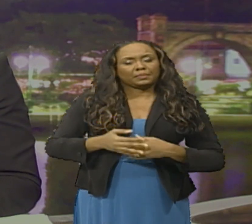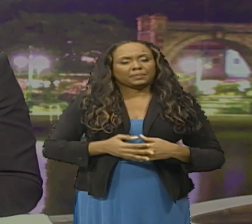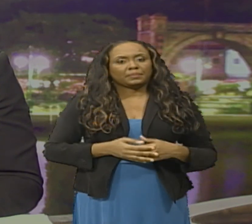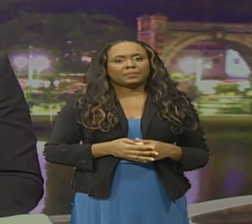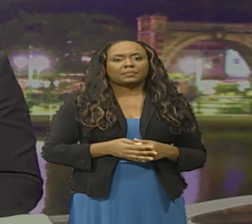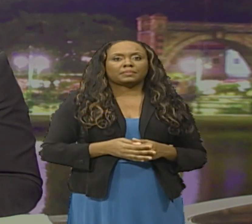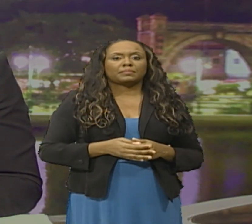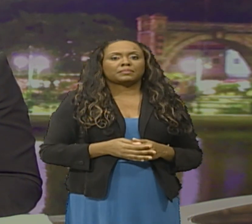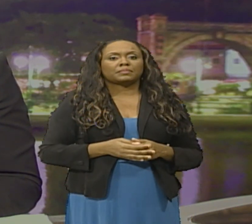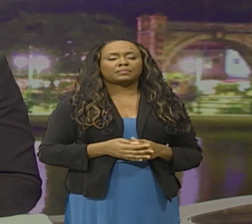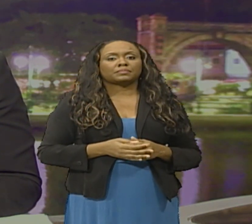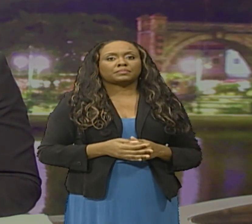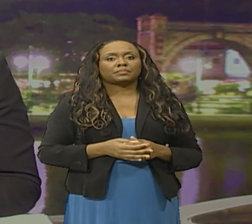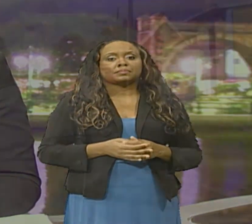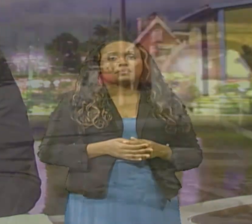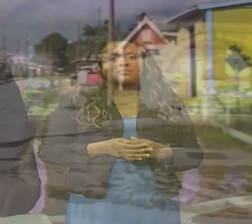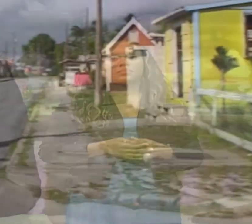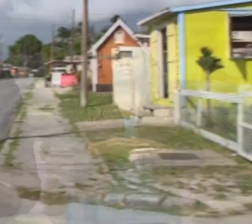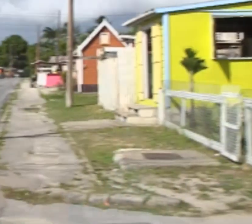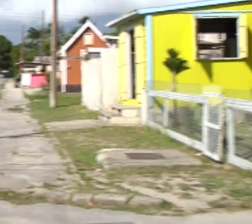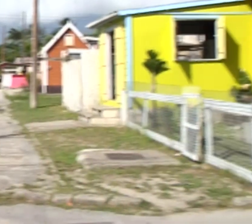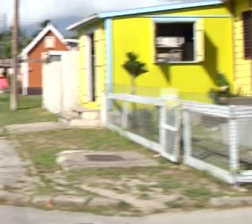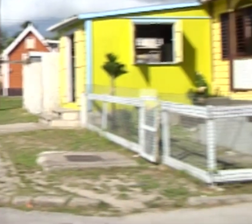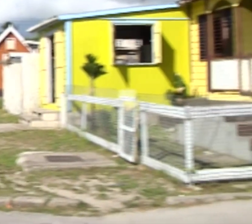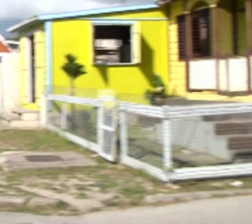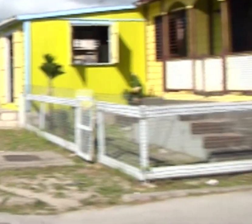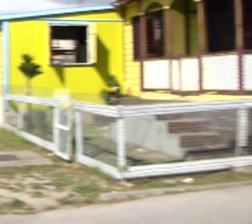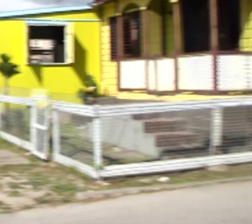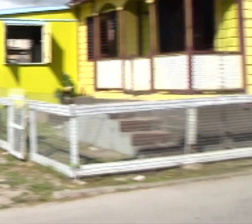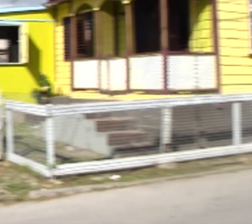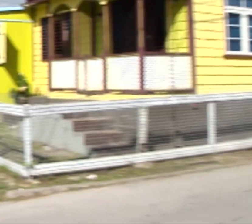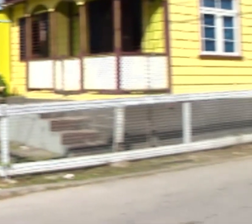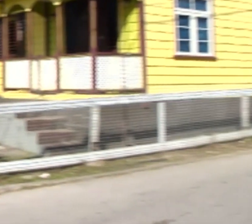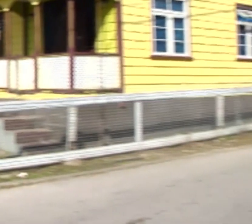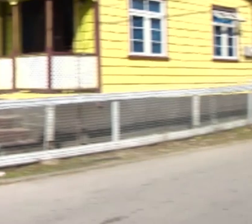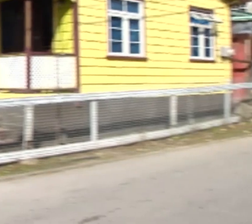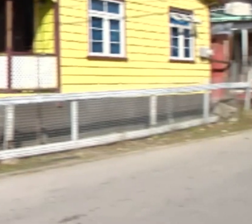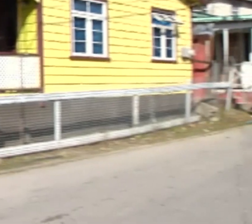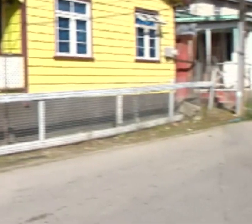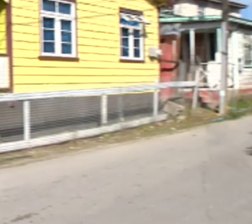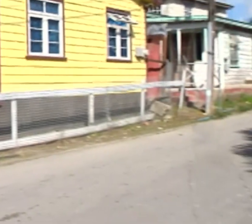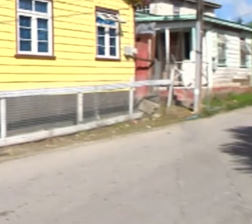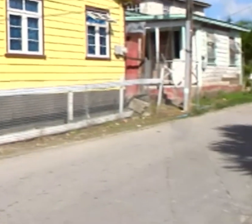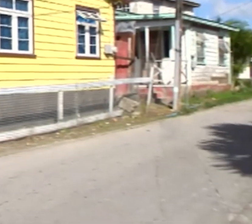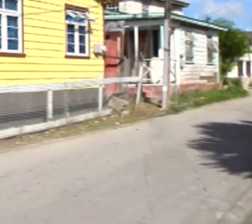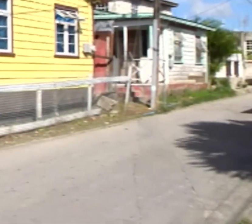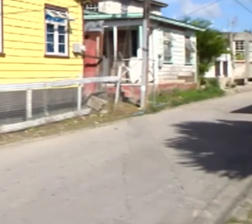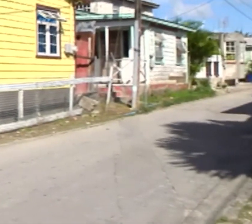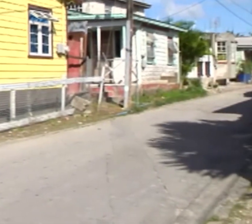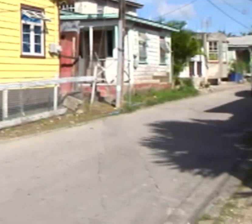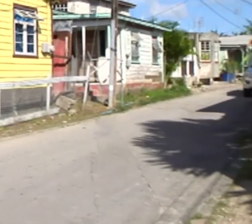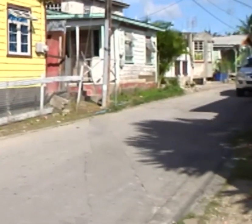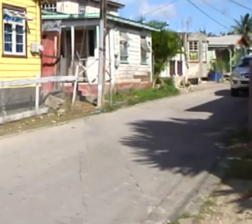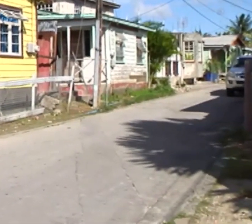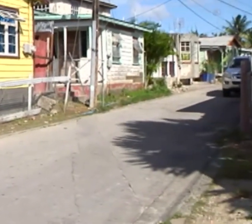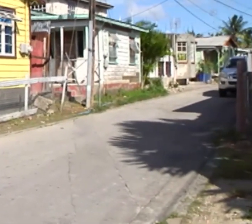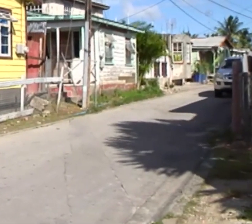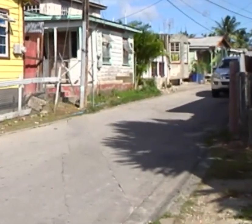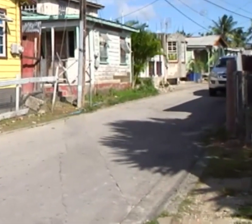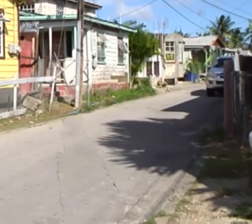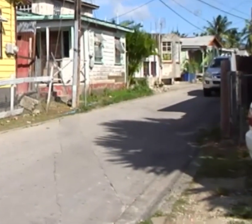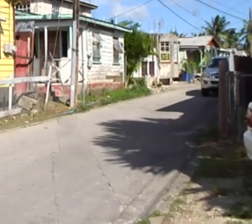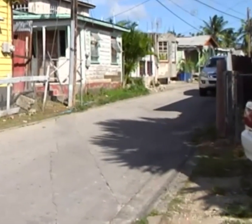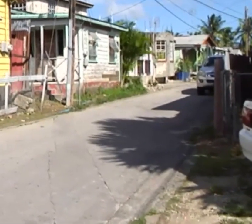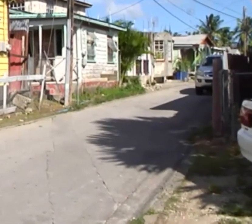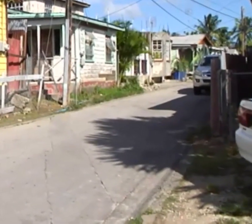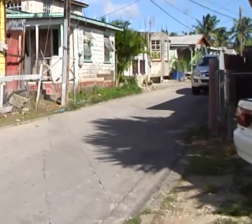morning. Police say they are investigating the incident, which occurred about 10:30 in the morning at a residence in Thomas Gap.